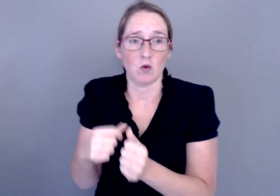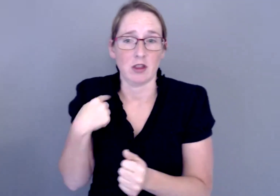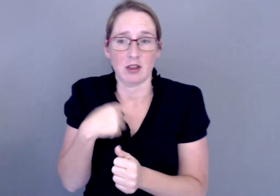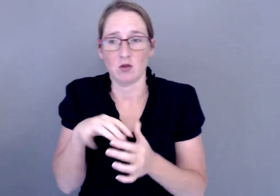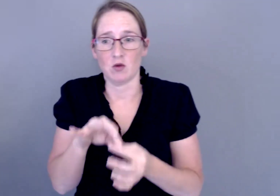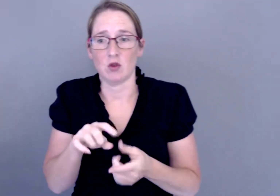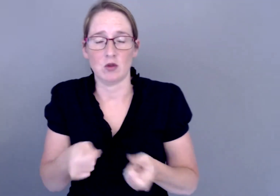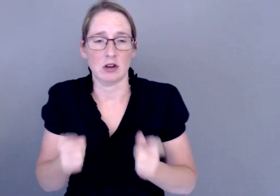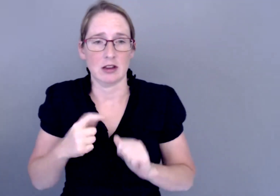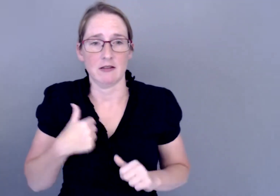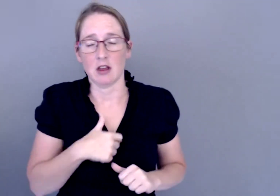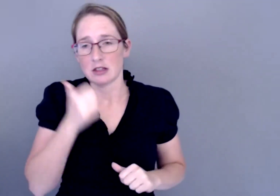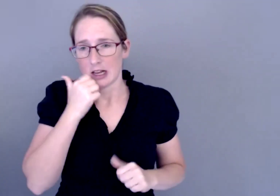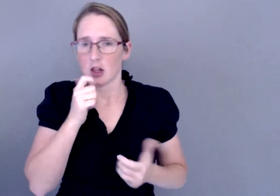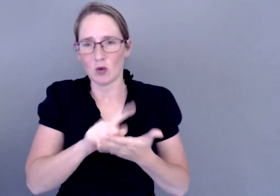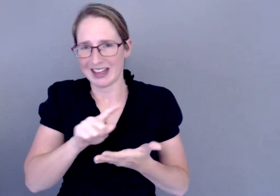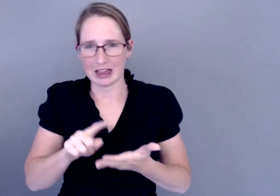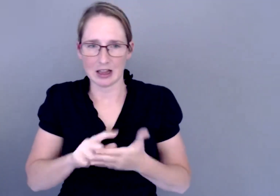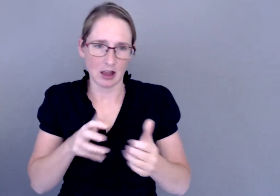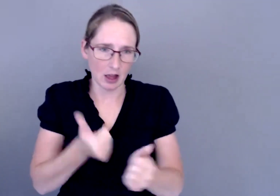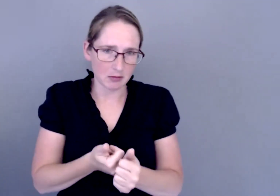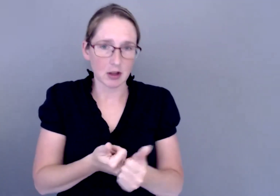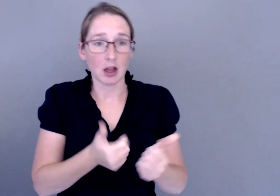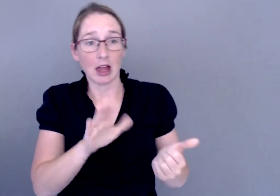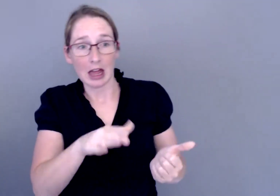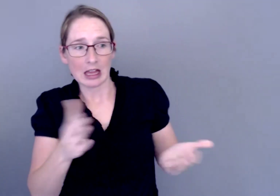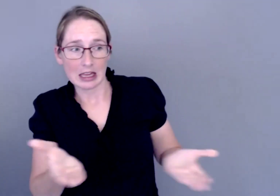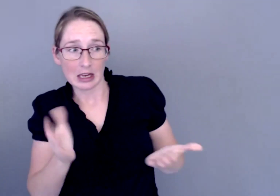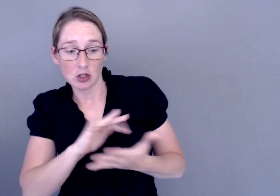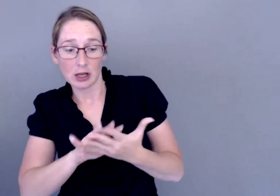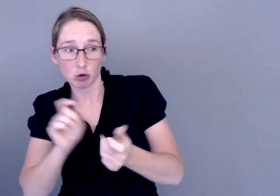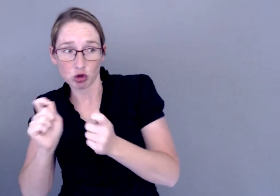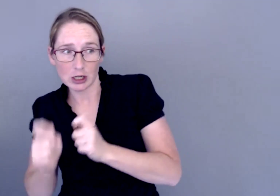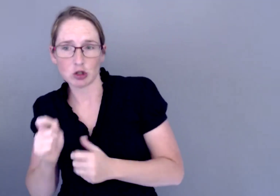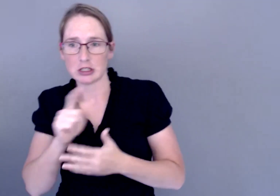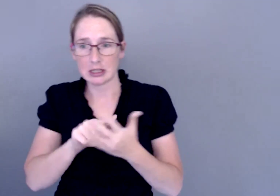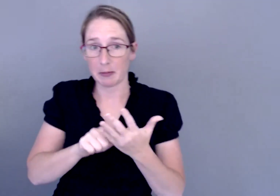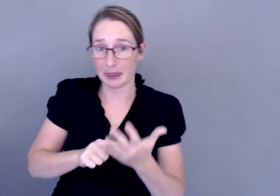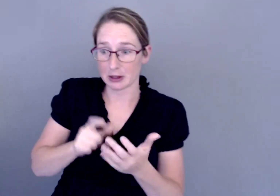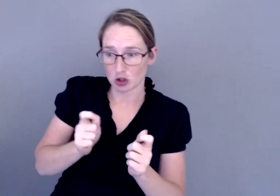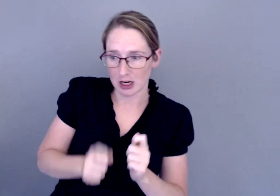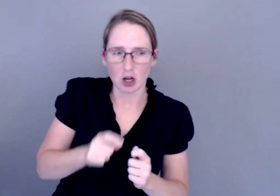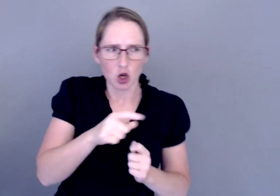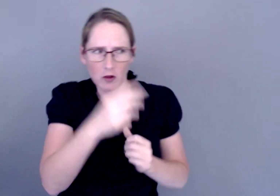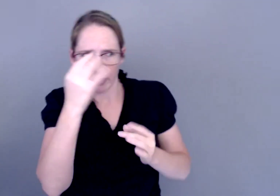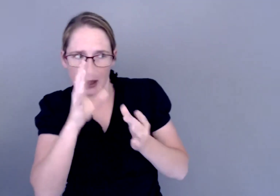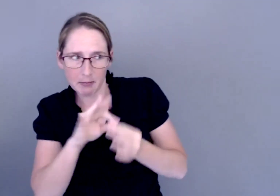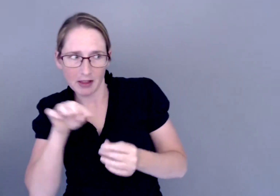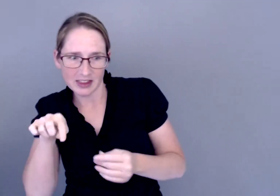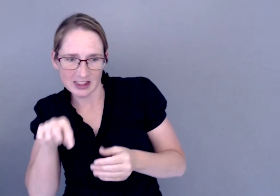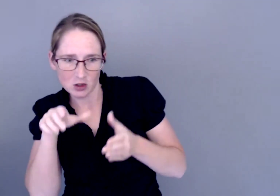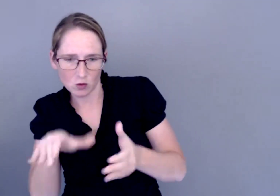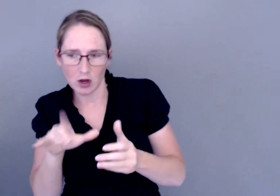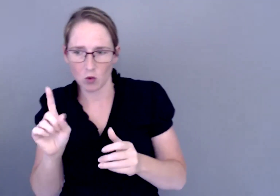of giving us weekly updates and downloads on here's some evolutions, here's some things that are changing, here's how you might want to think about it. Where can we